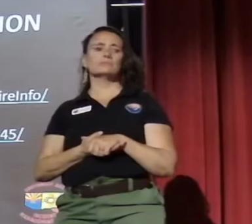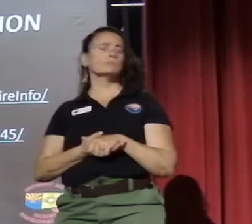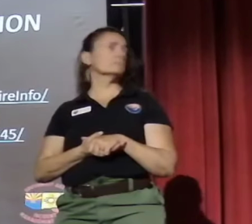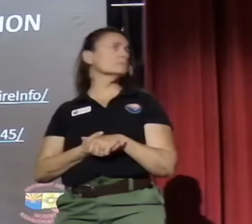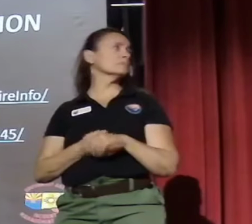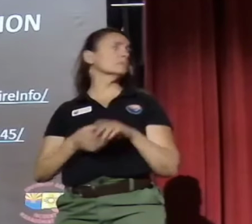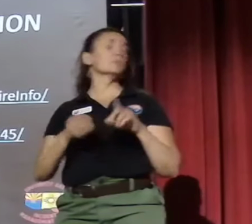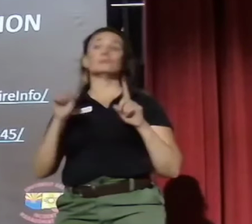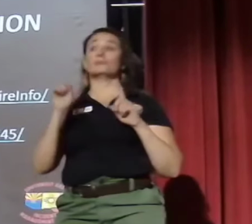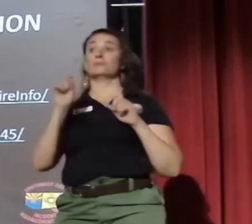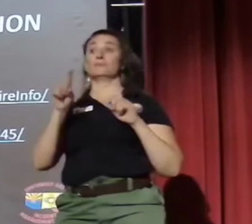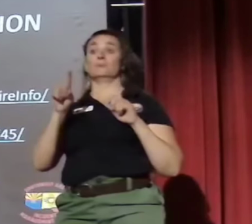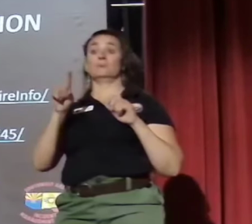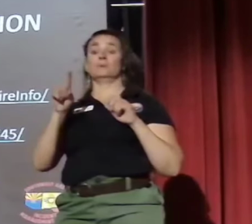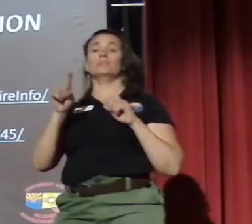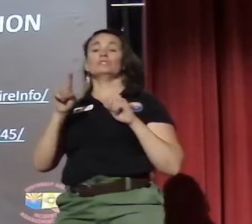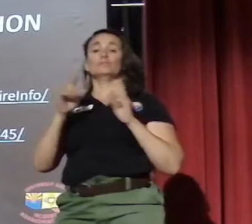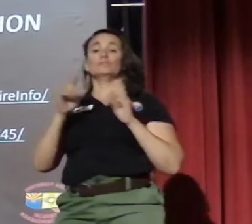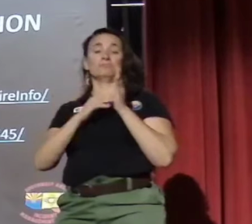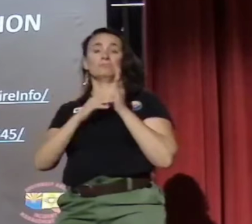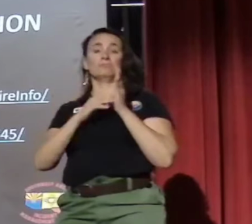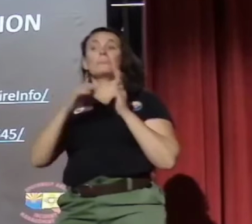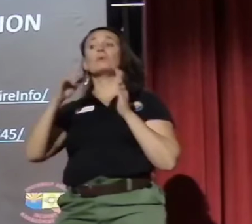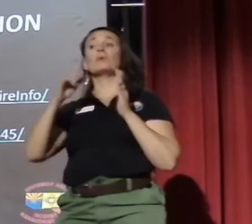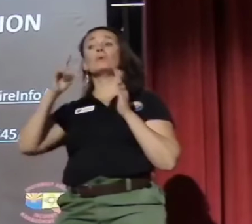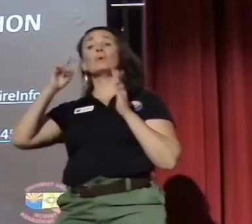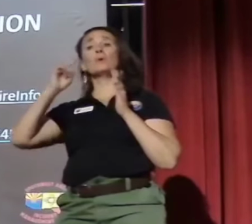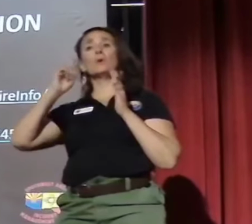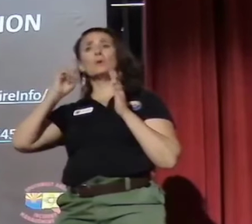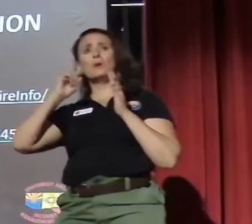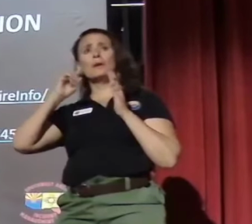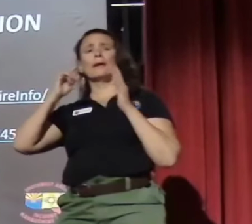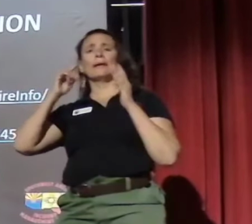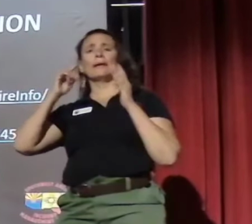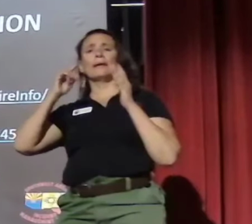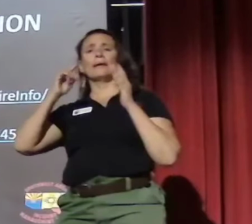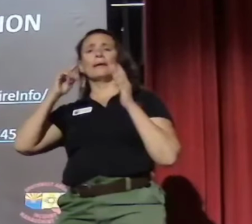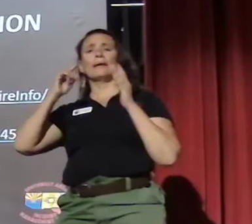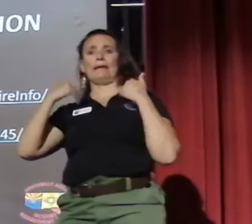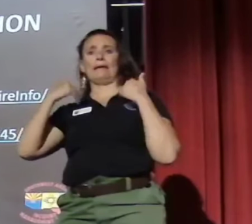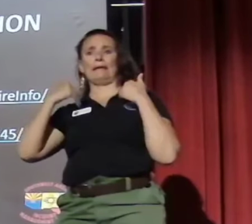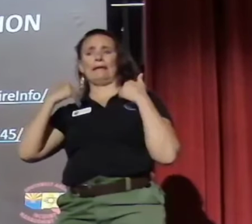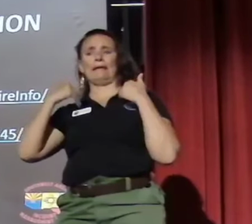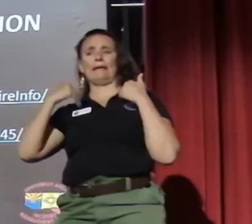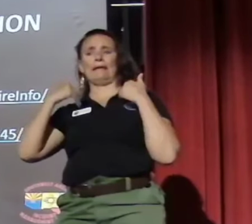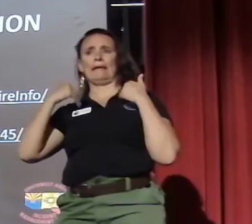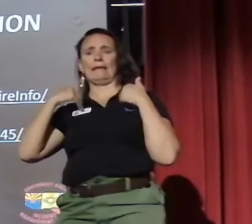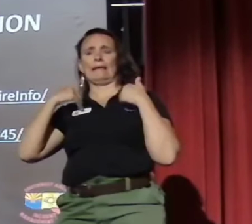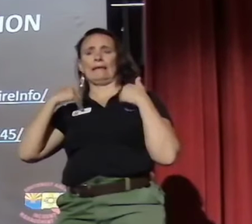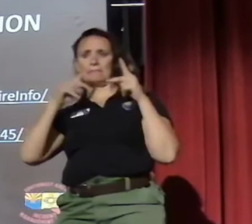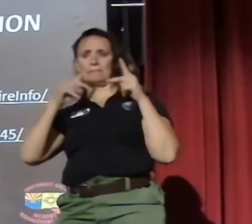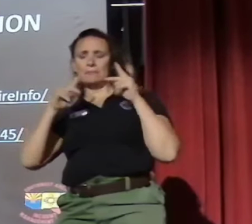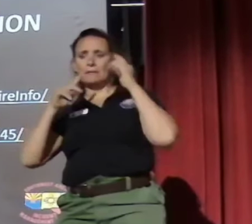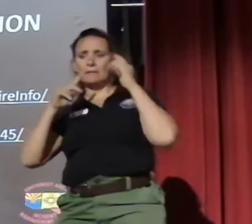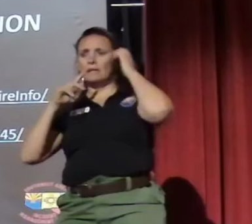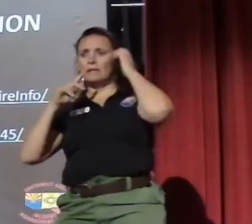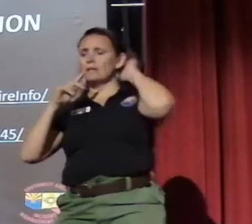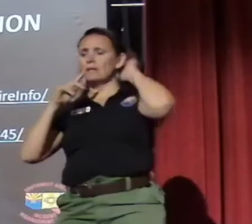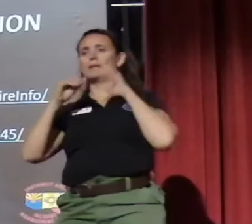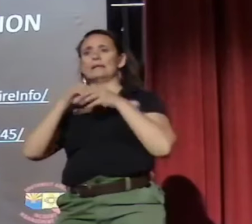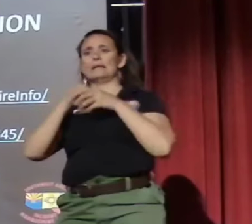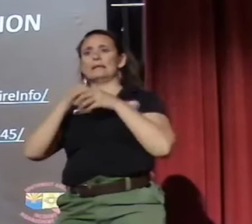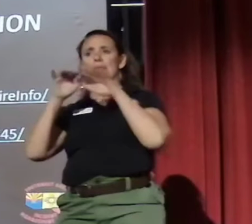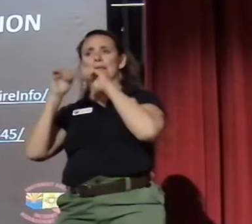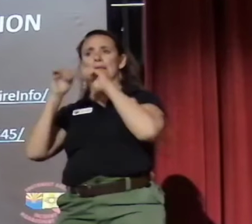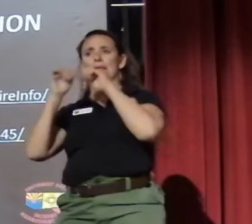So the question was, is there a specific phone number that individuals or folks that are in the evacuated areas